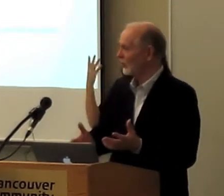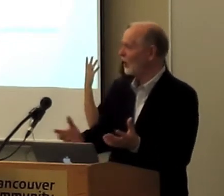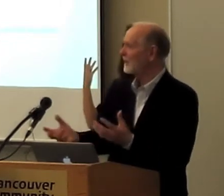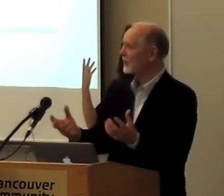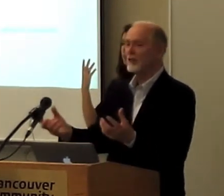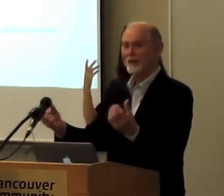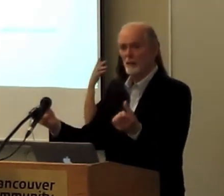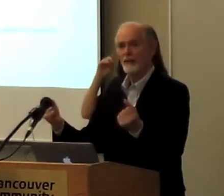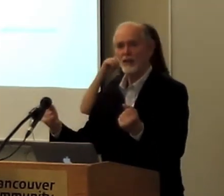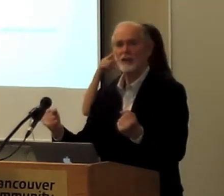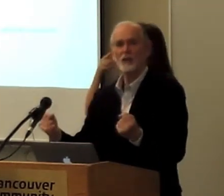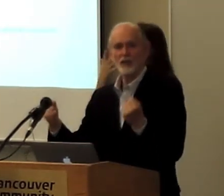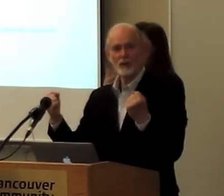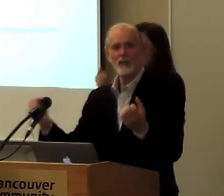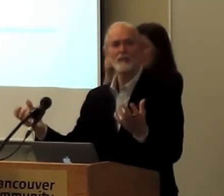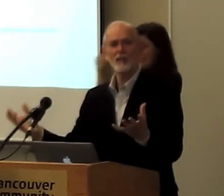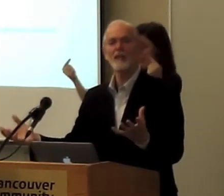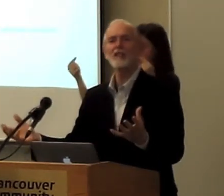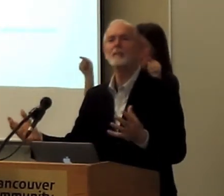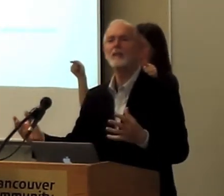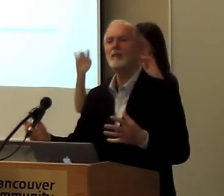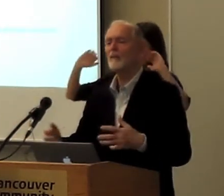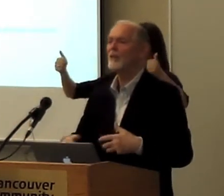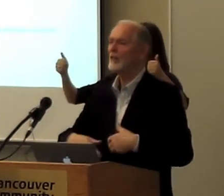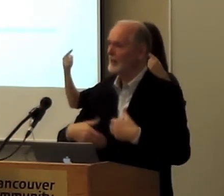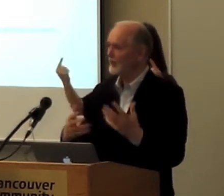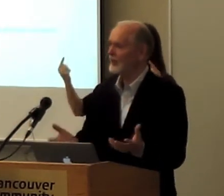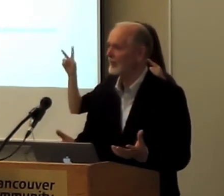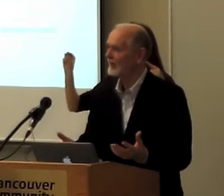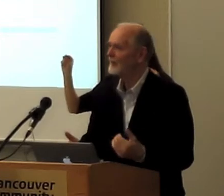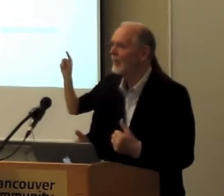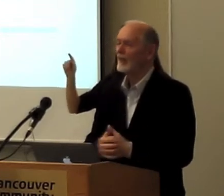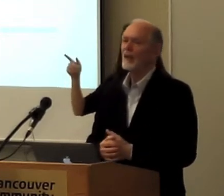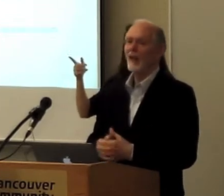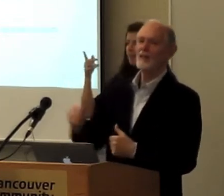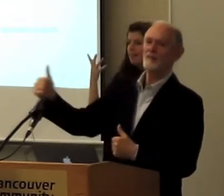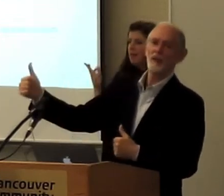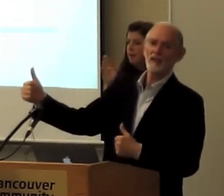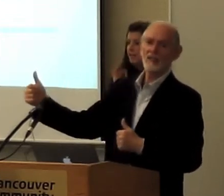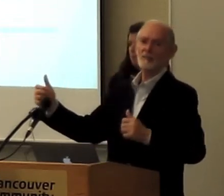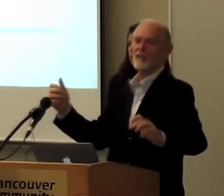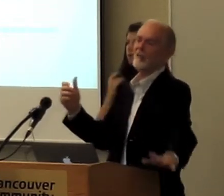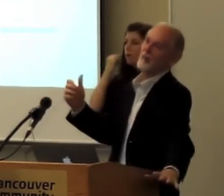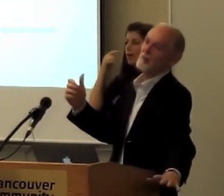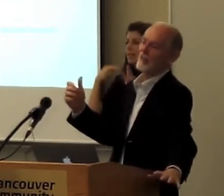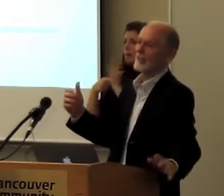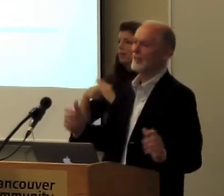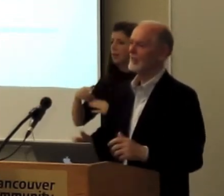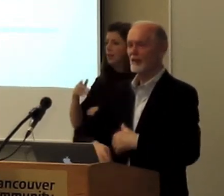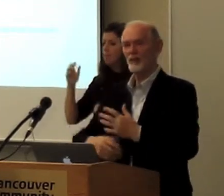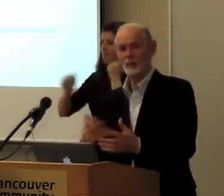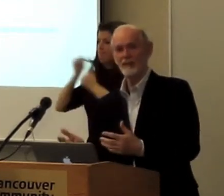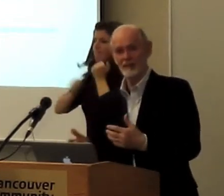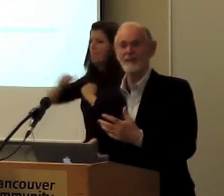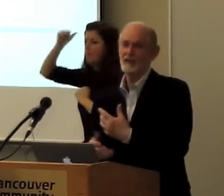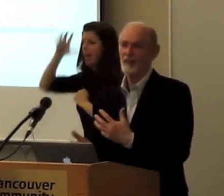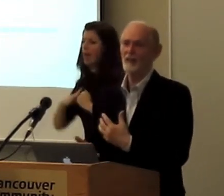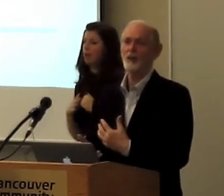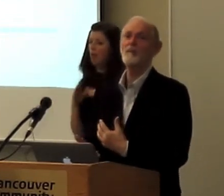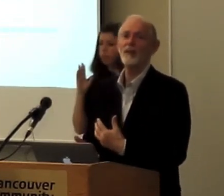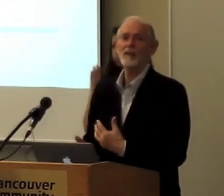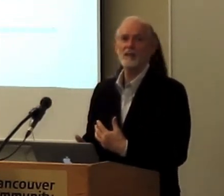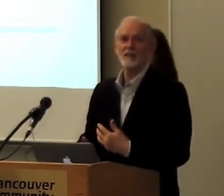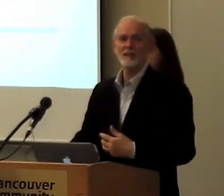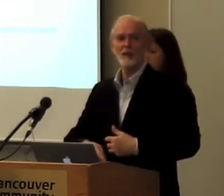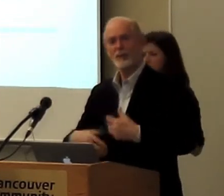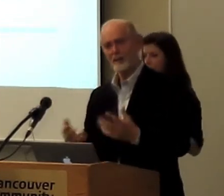restricted to the oppositions that we first use to grasp things, because often they're simplistic. Active males, passive females. This is not one, think of the